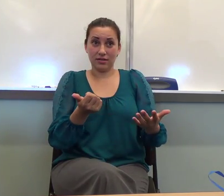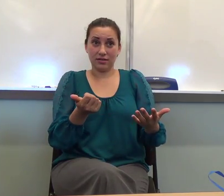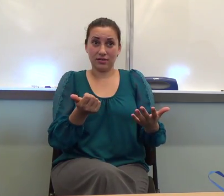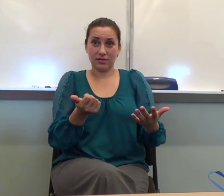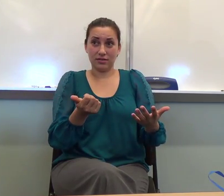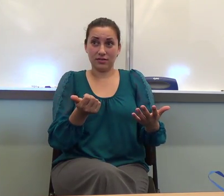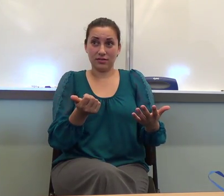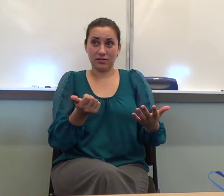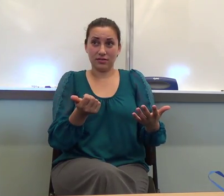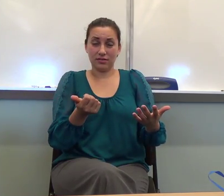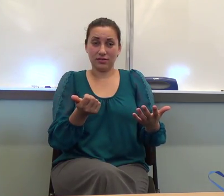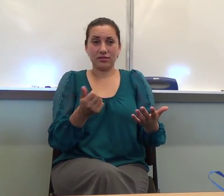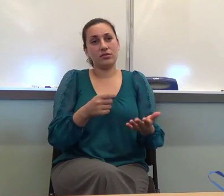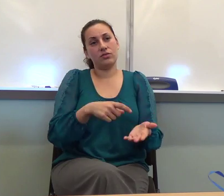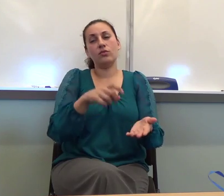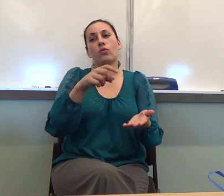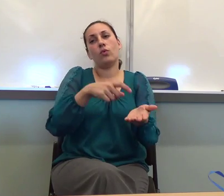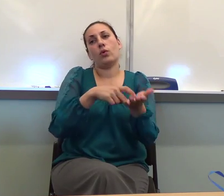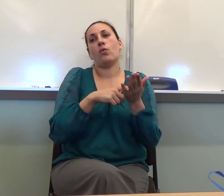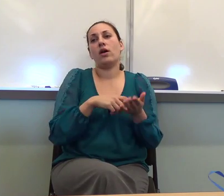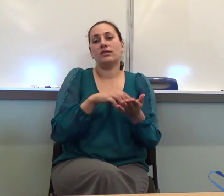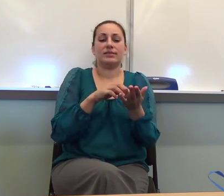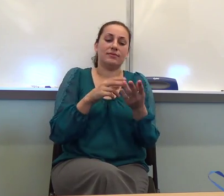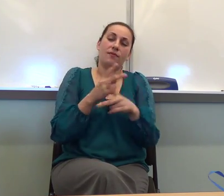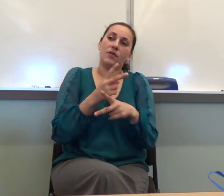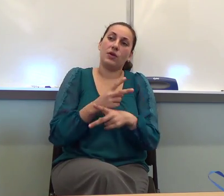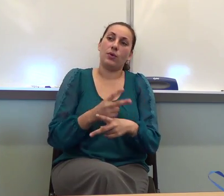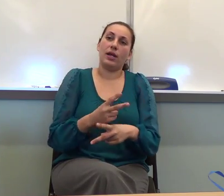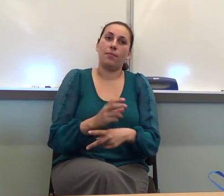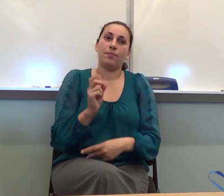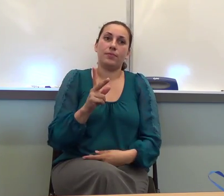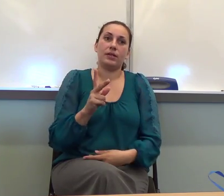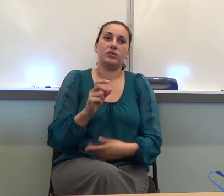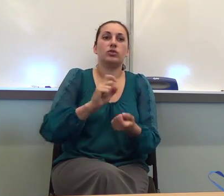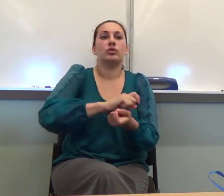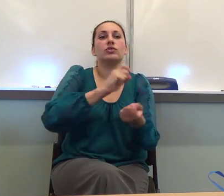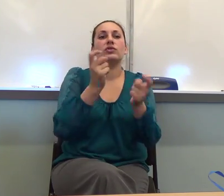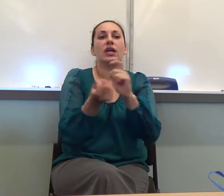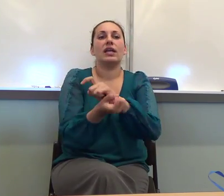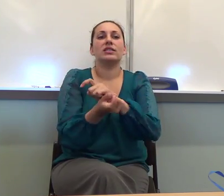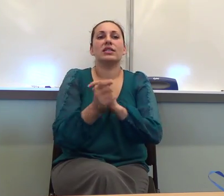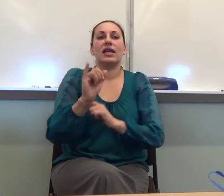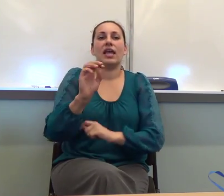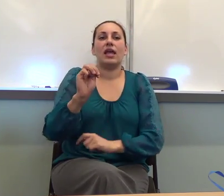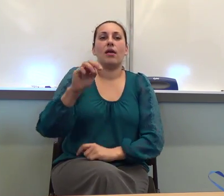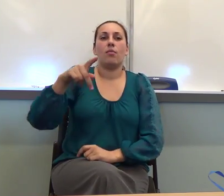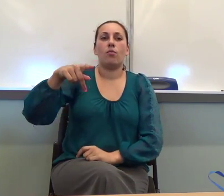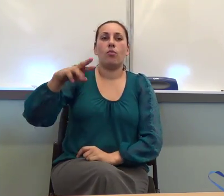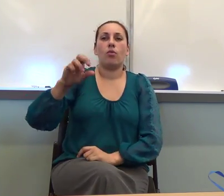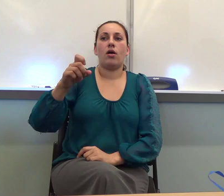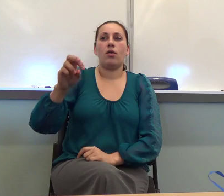Well, that requires some calculating, huh? So we switch over into impropers. 3 times 1 is 3, plus 2 is